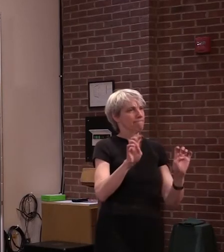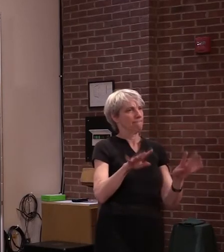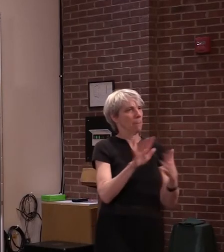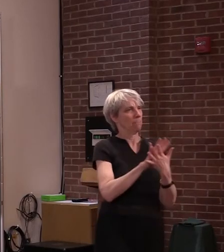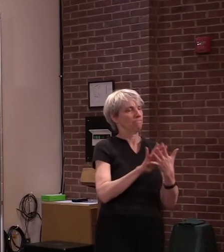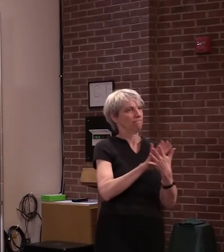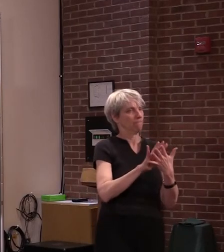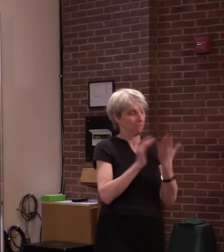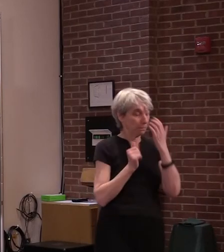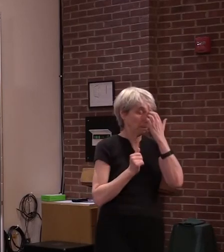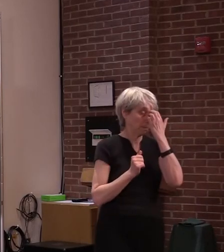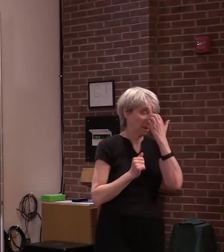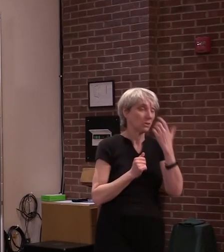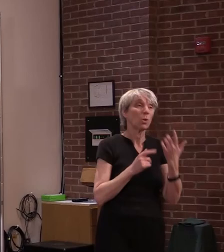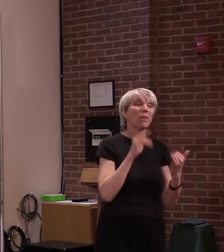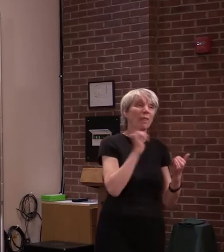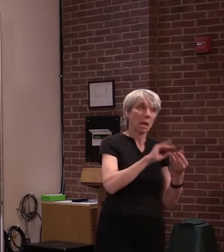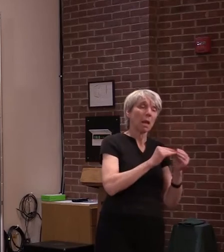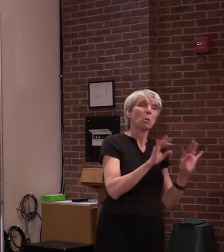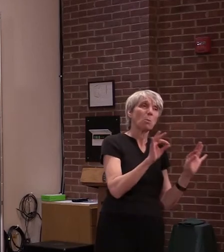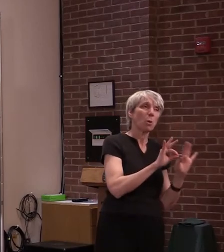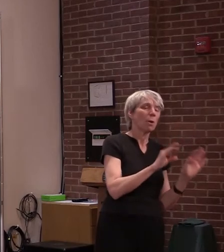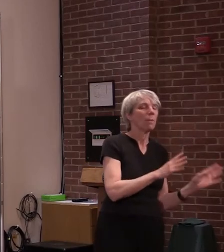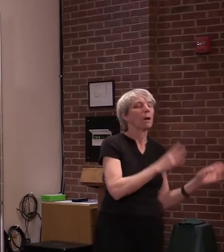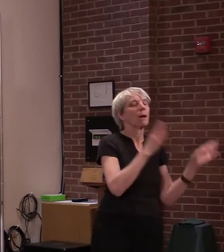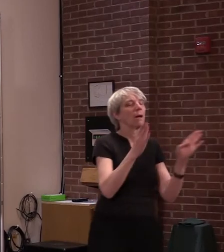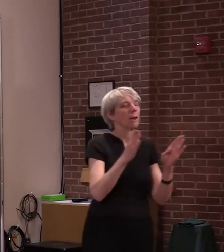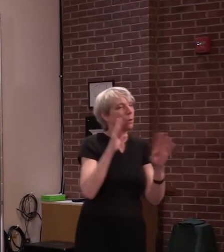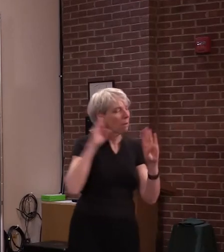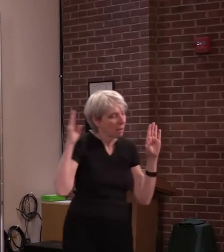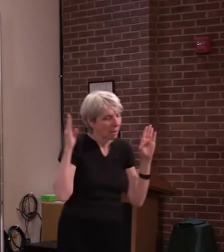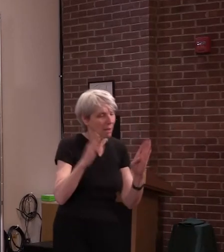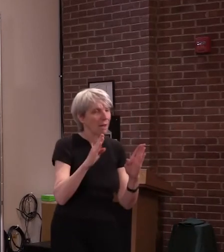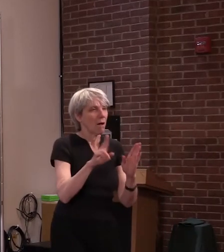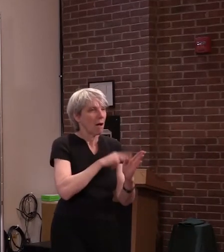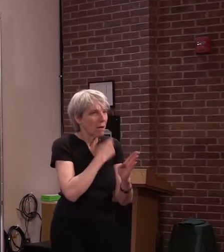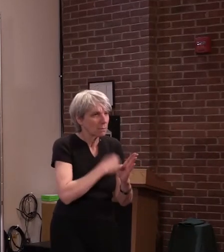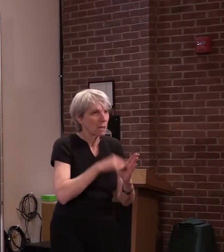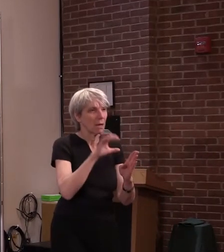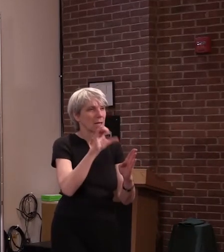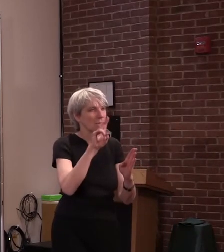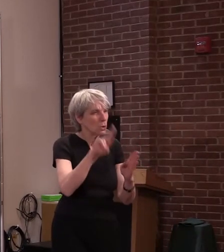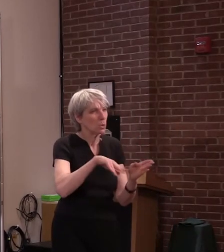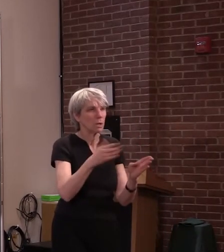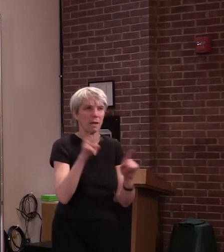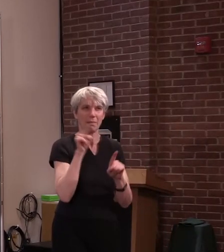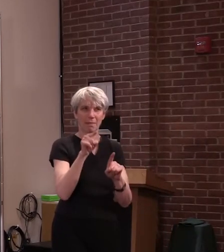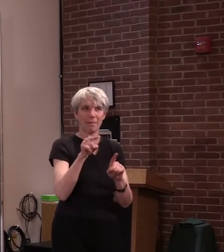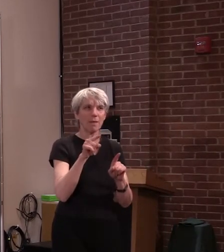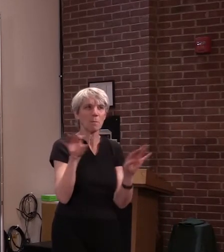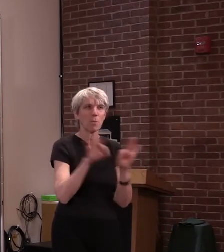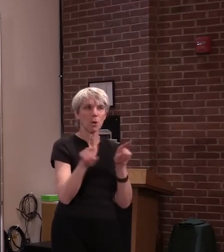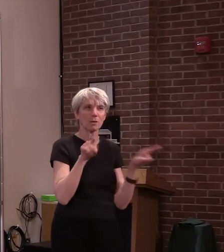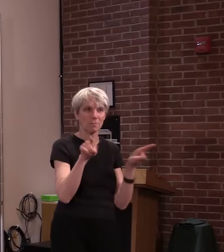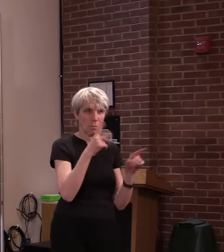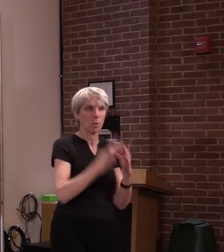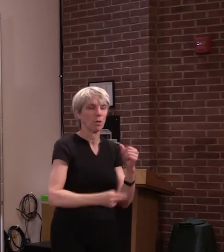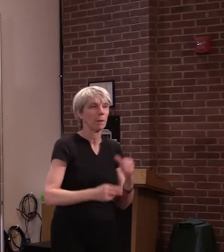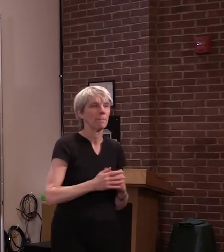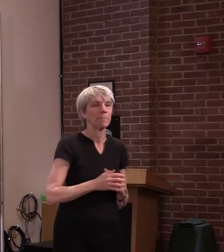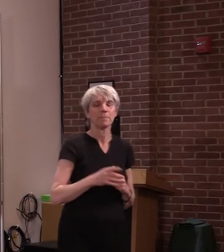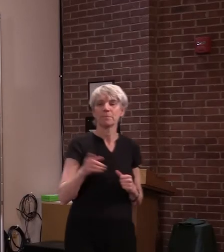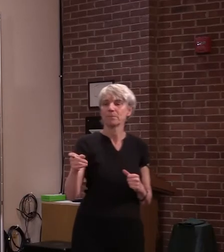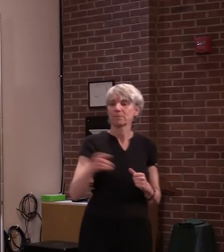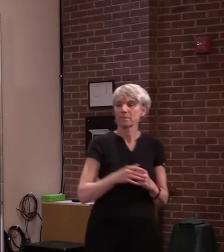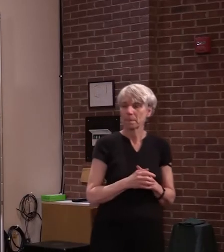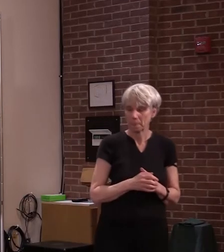But of course, you know, we want to look at all of the data in total to sort of get a full picture of what's going on. So do you think you'd be